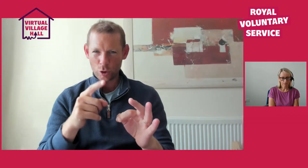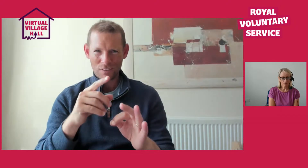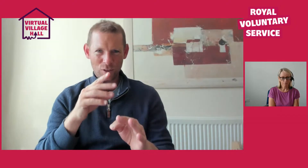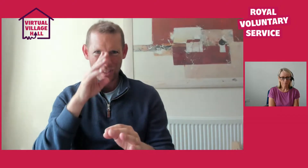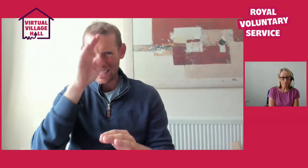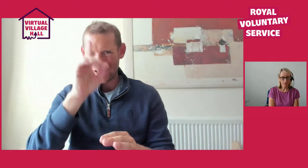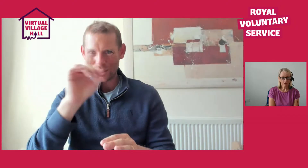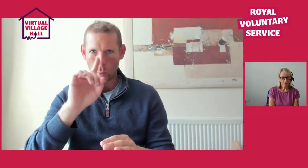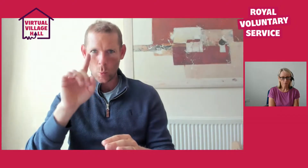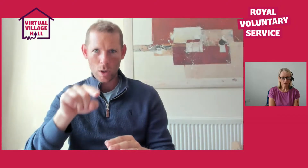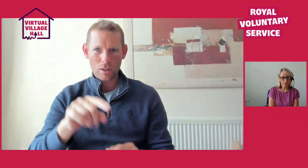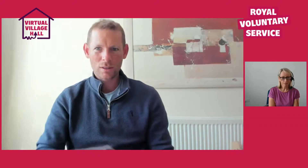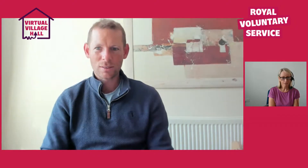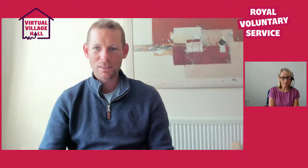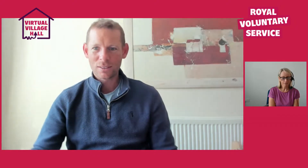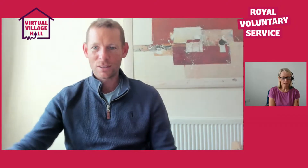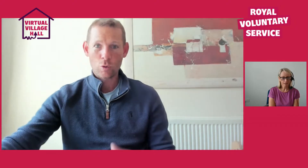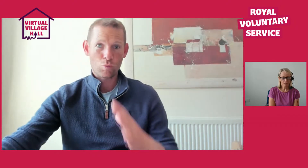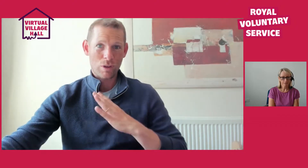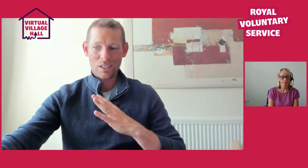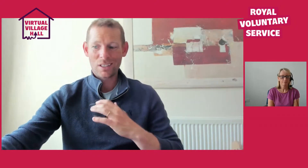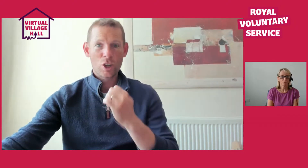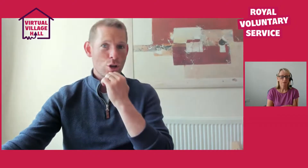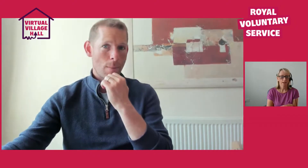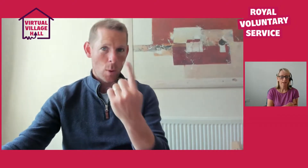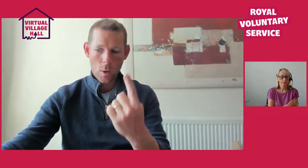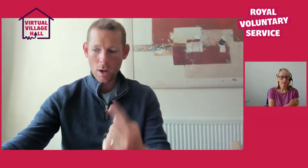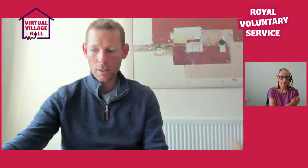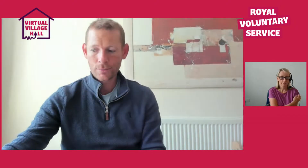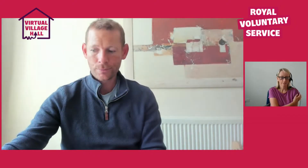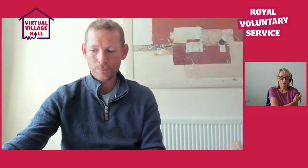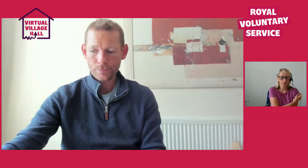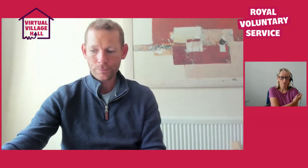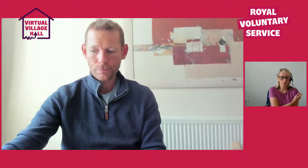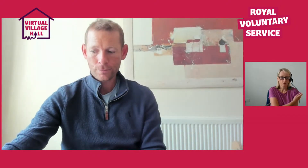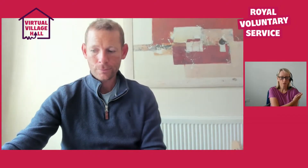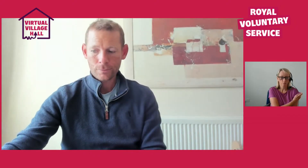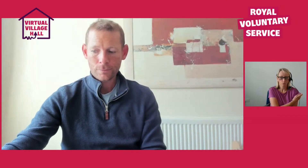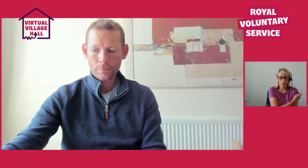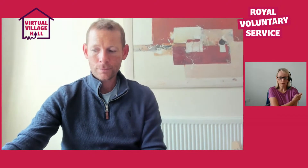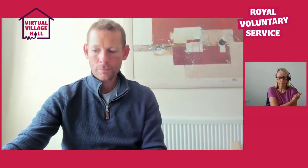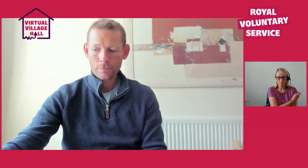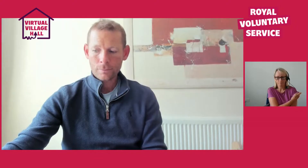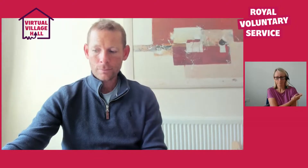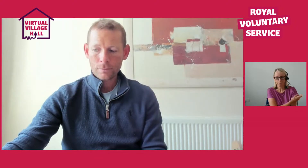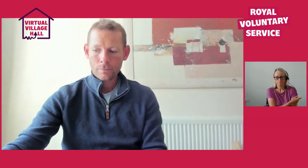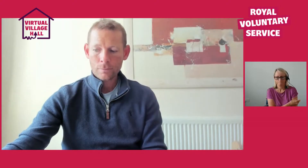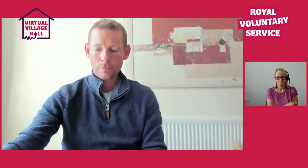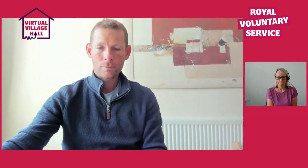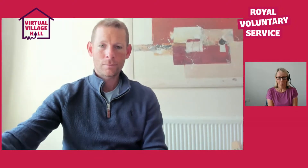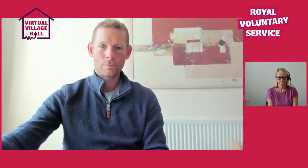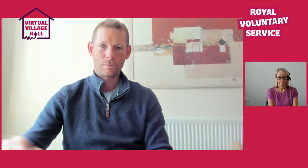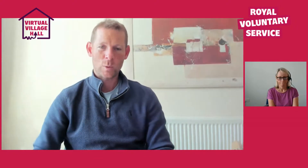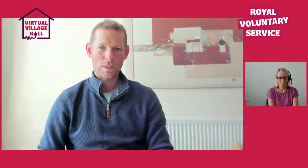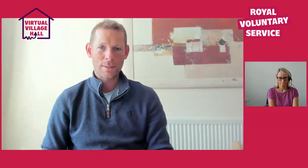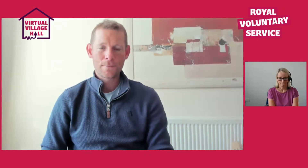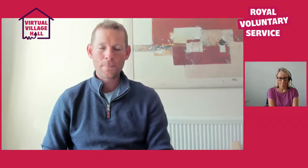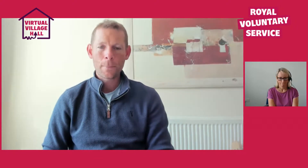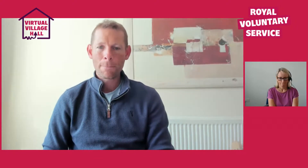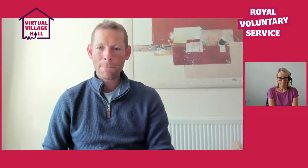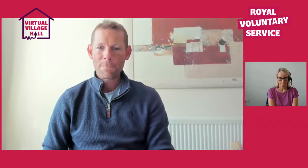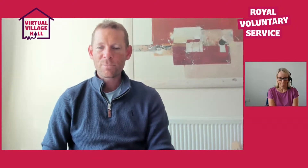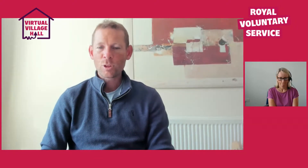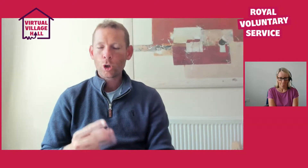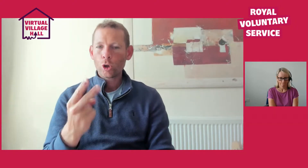Okay, so I'm going to give you 5 questions and see if you can guess. So here comes number 1.